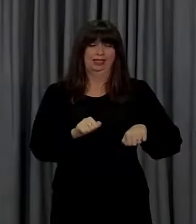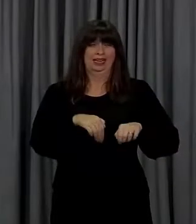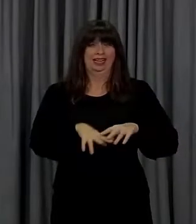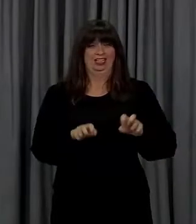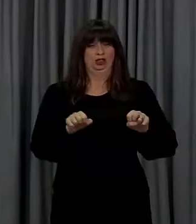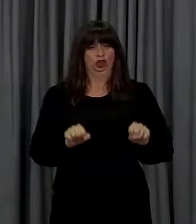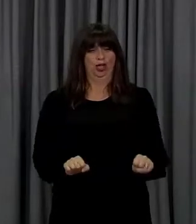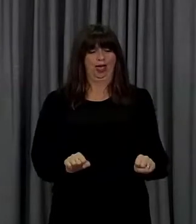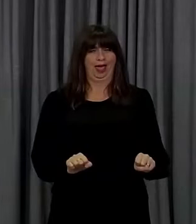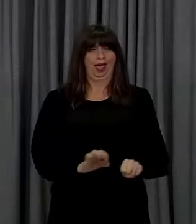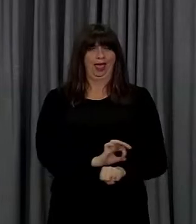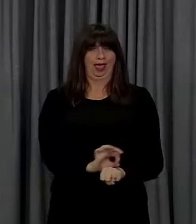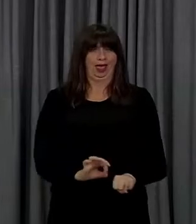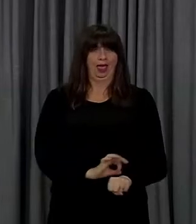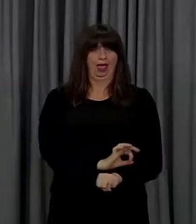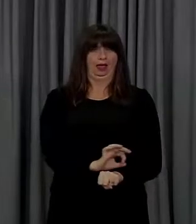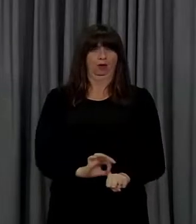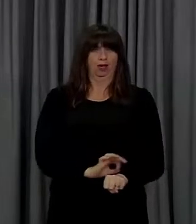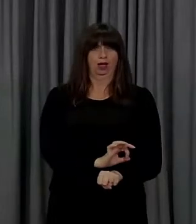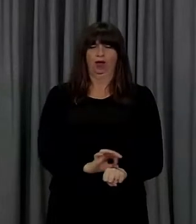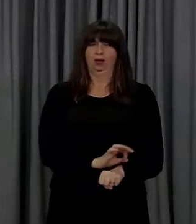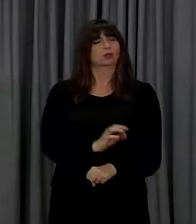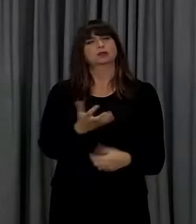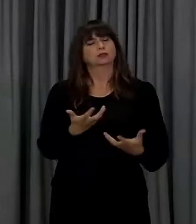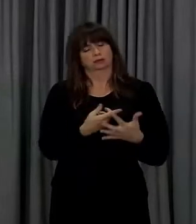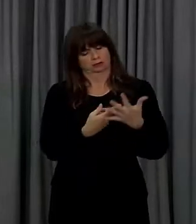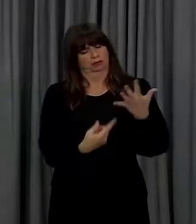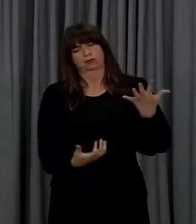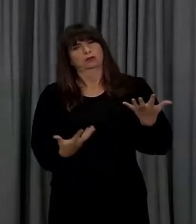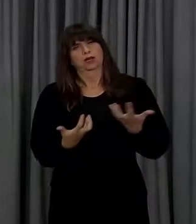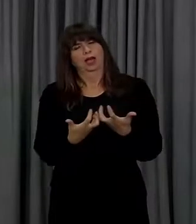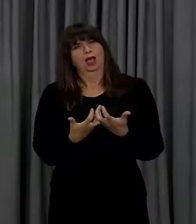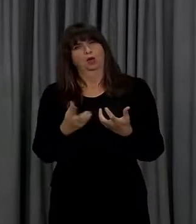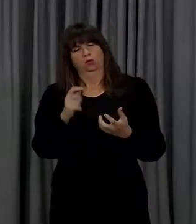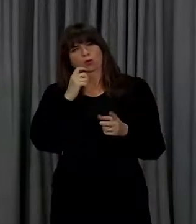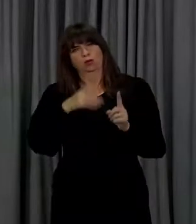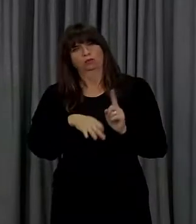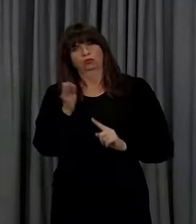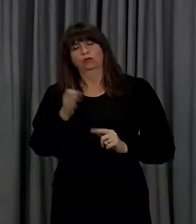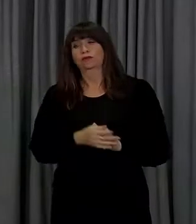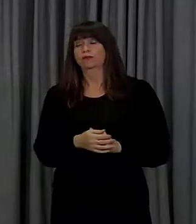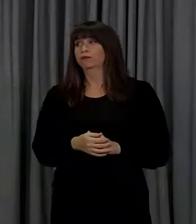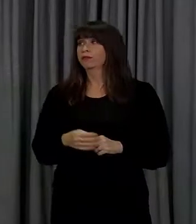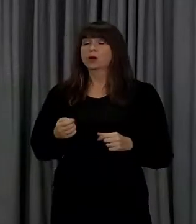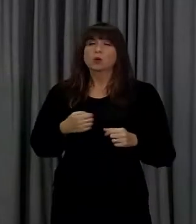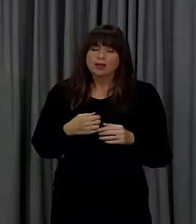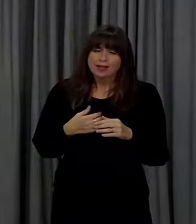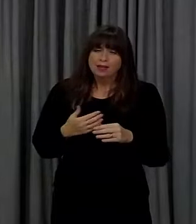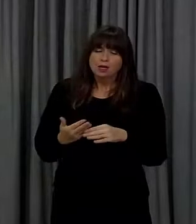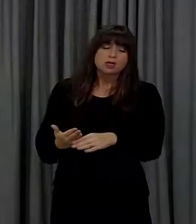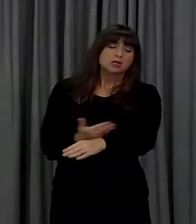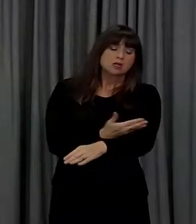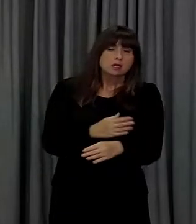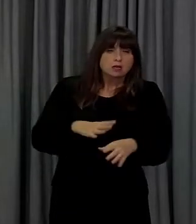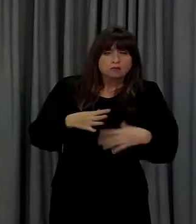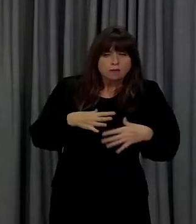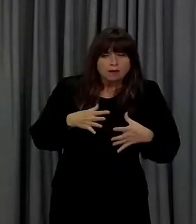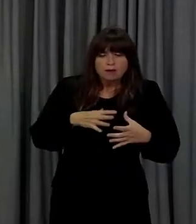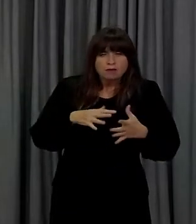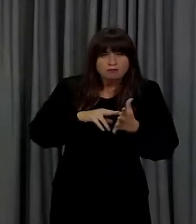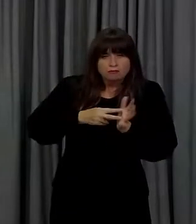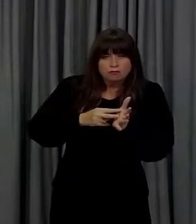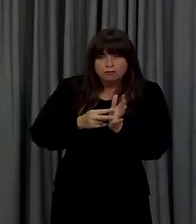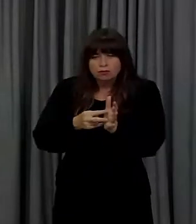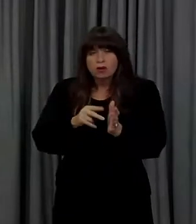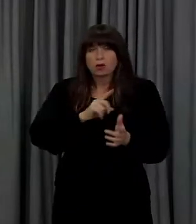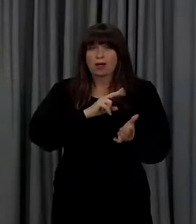winter? Well, as I said, we've put a huge amount of preparation into this, and I think it's really important that we understand how much the NHS is